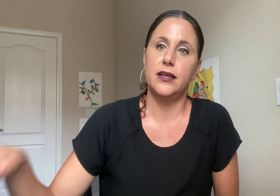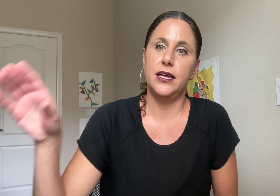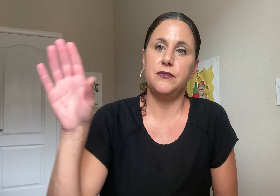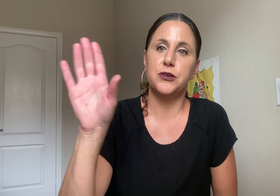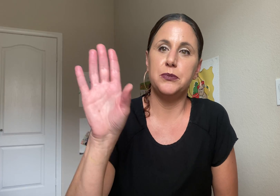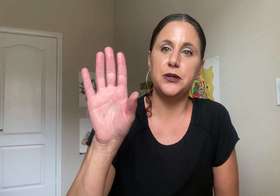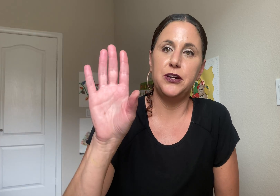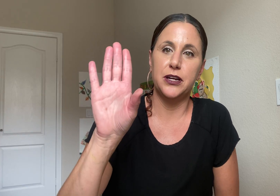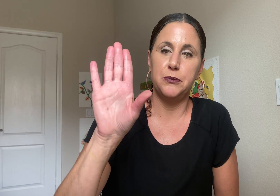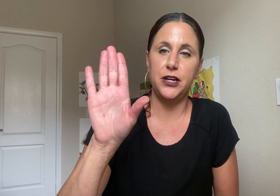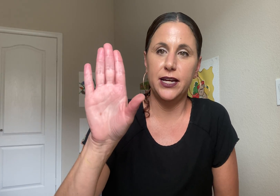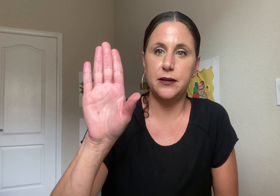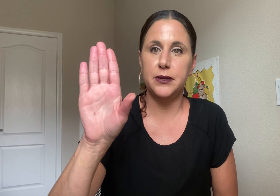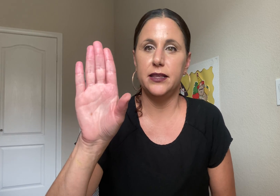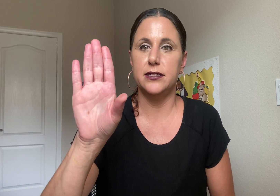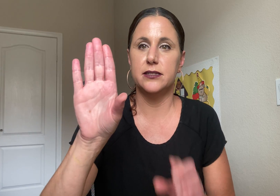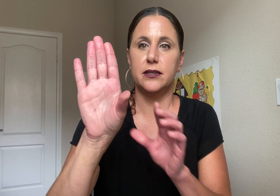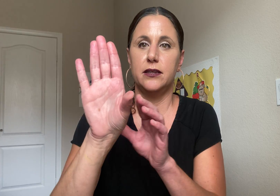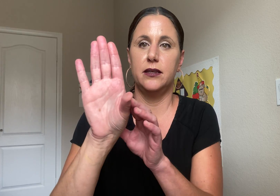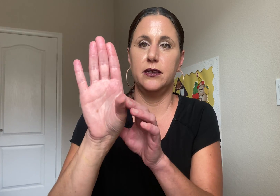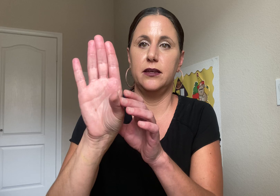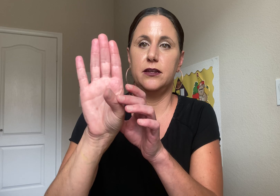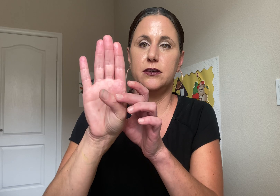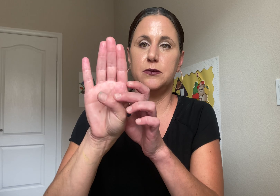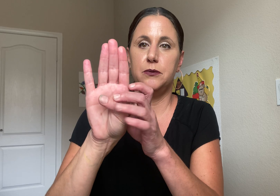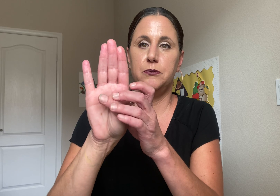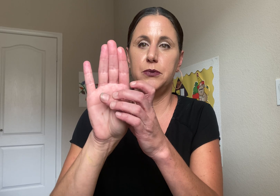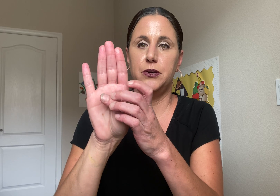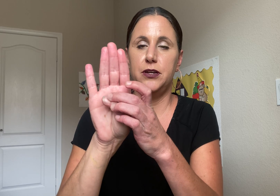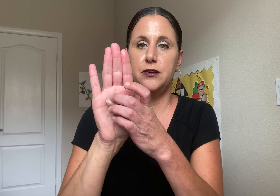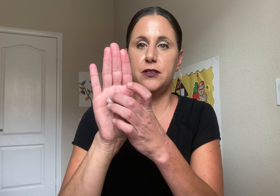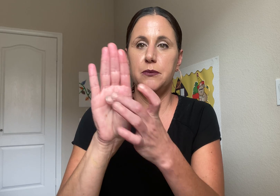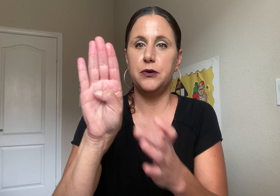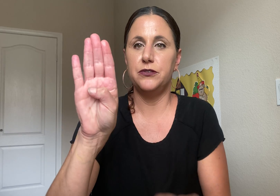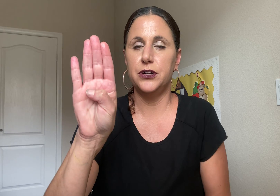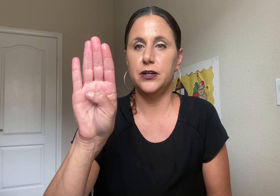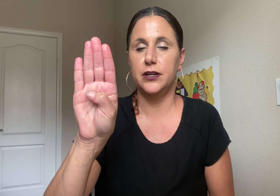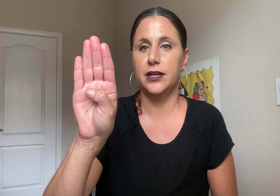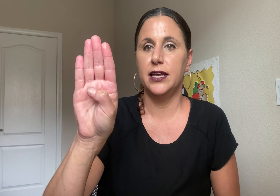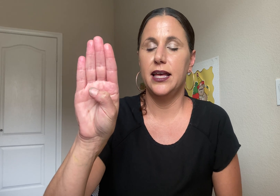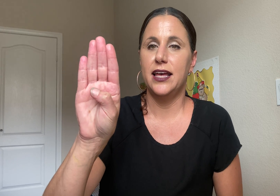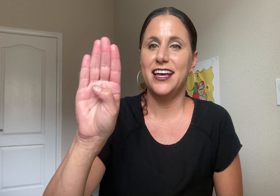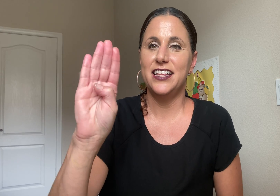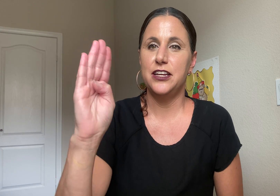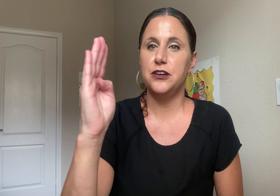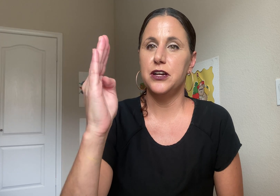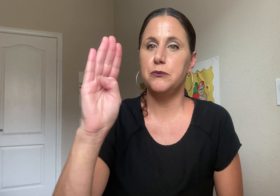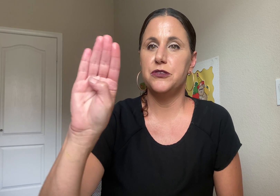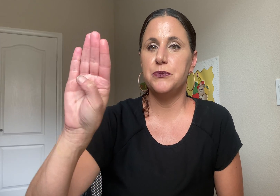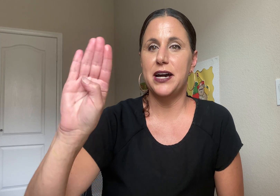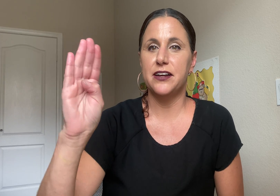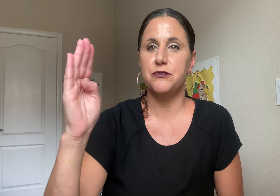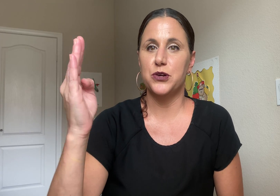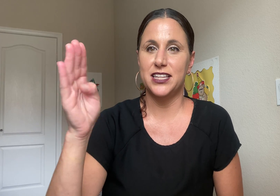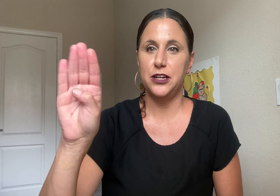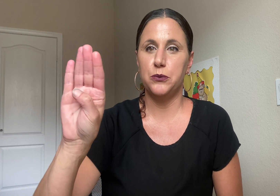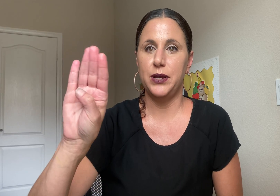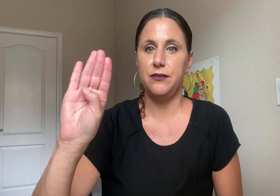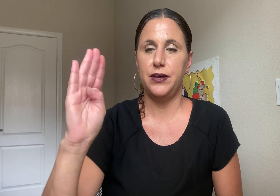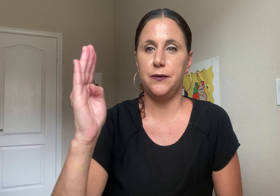And for blue, you're going to put your hand up like this. Put your thumb over. And then you're going to move it back and forth like you're waving.